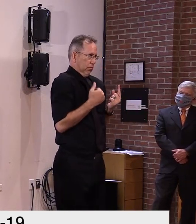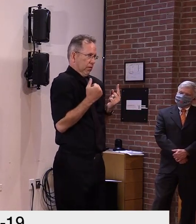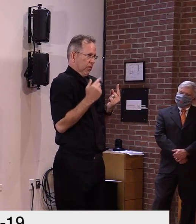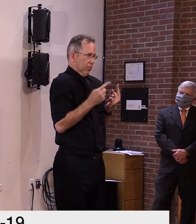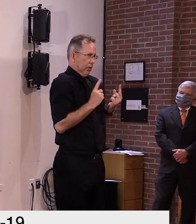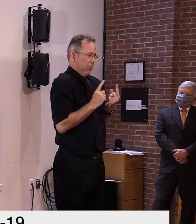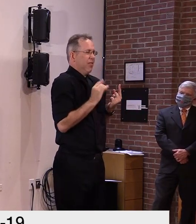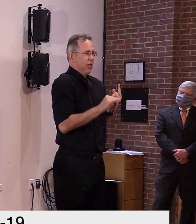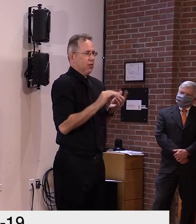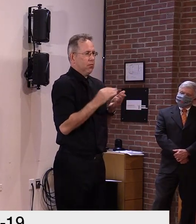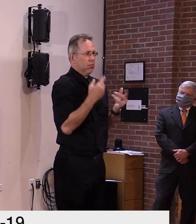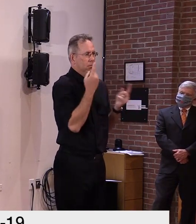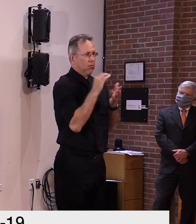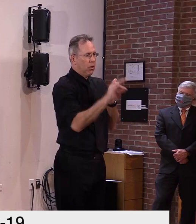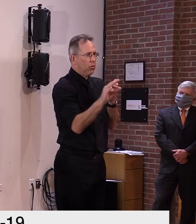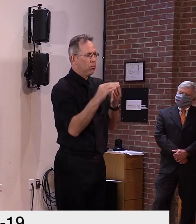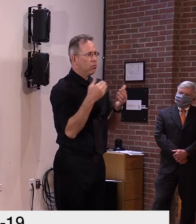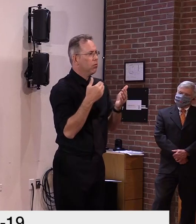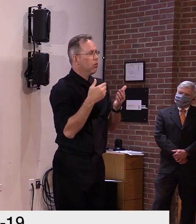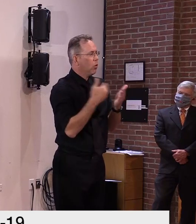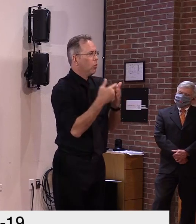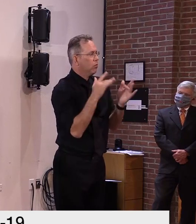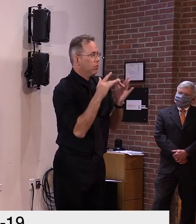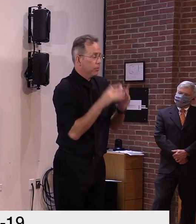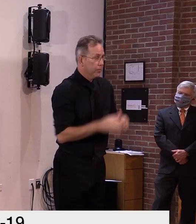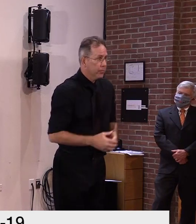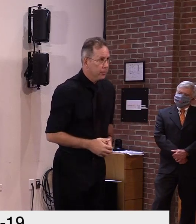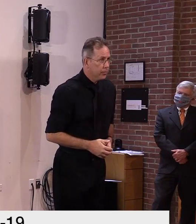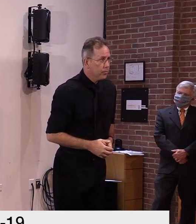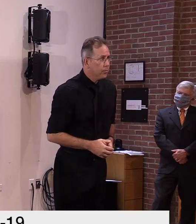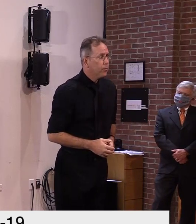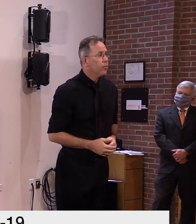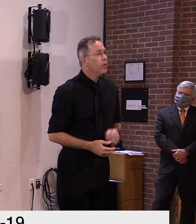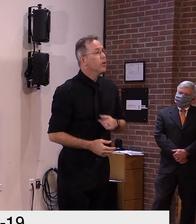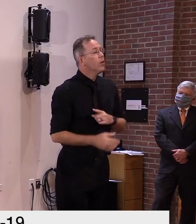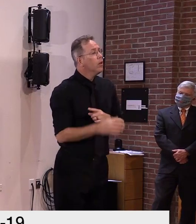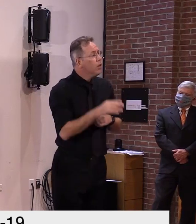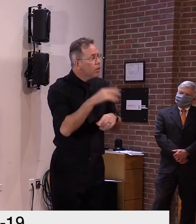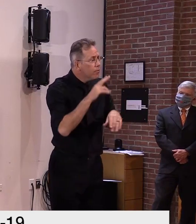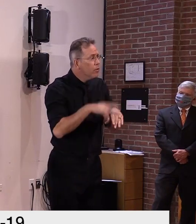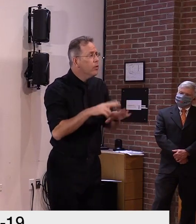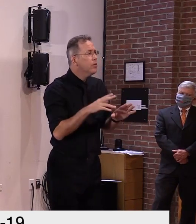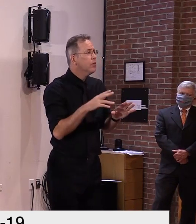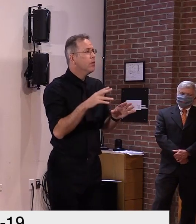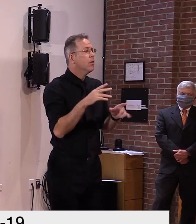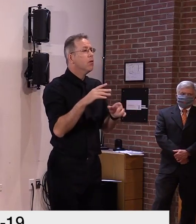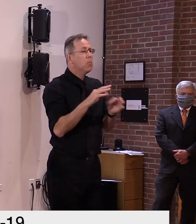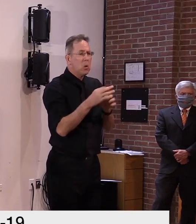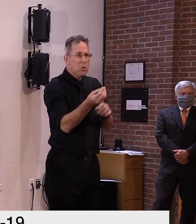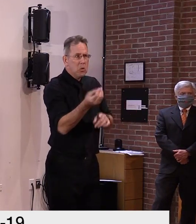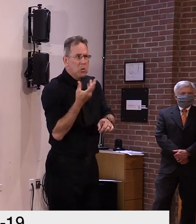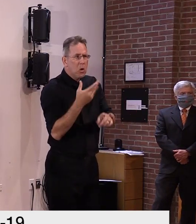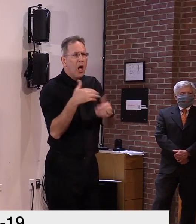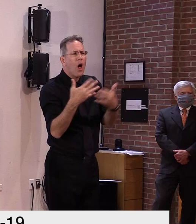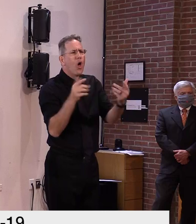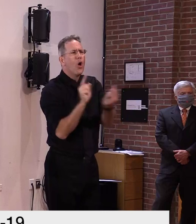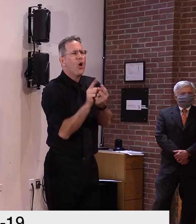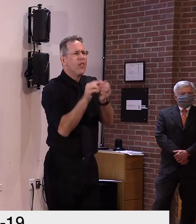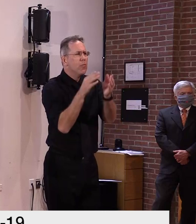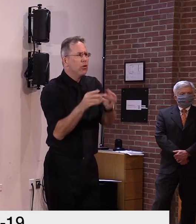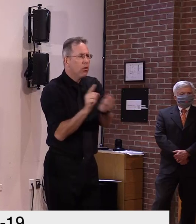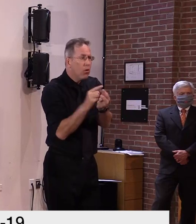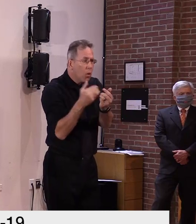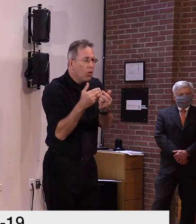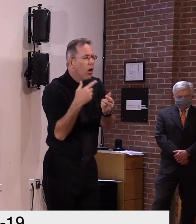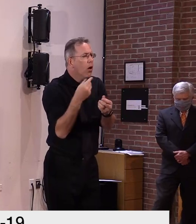people, and we get a sense in terms of the facility for how long students